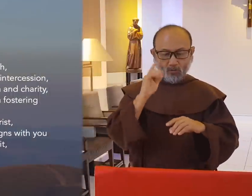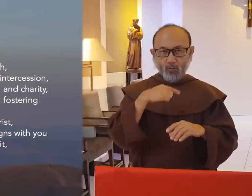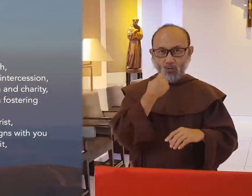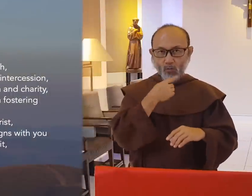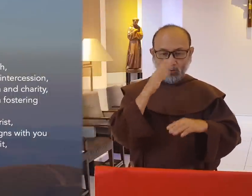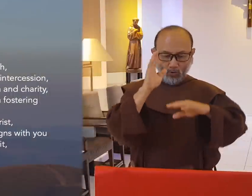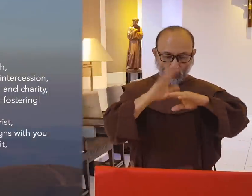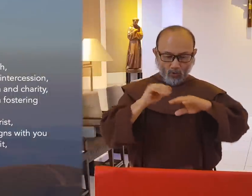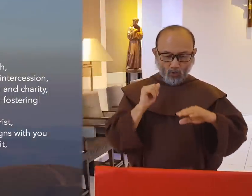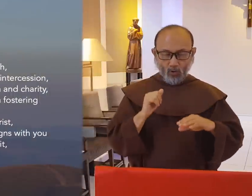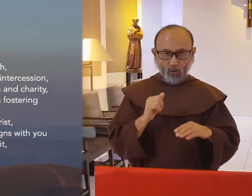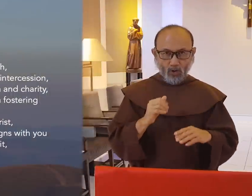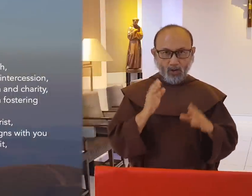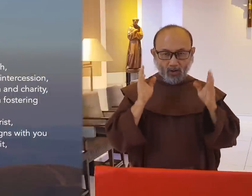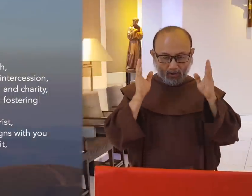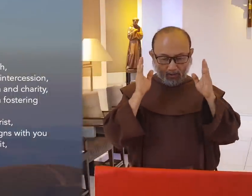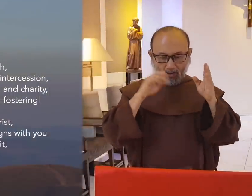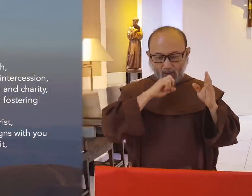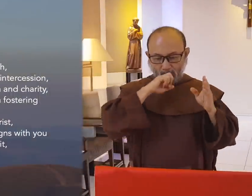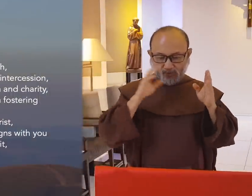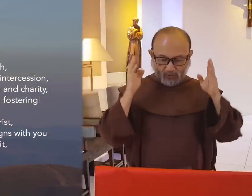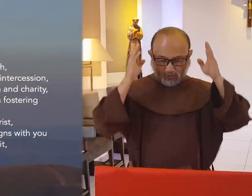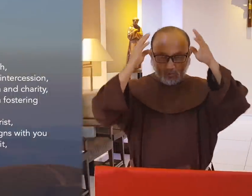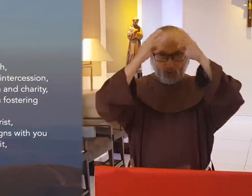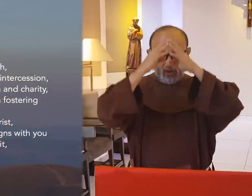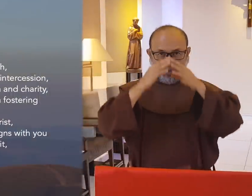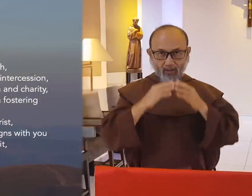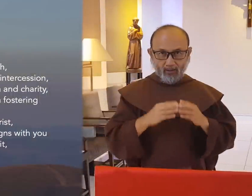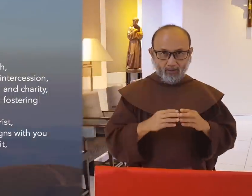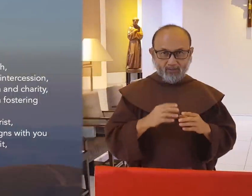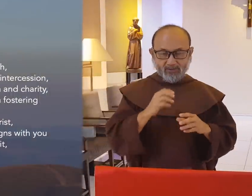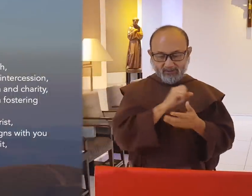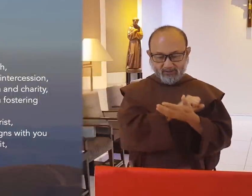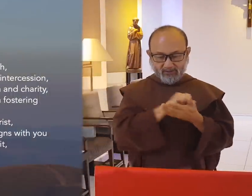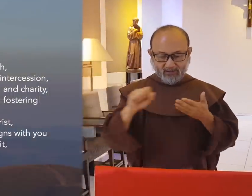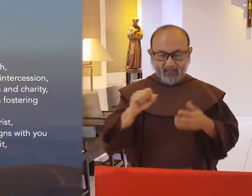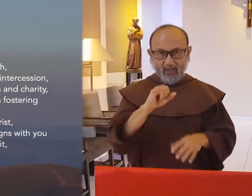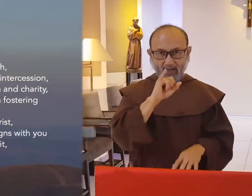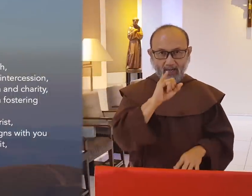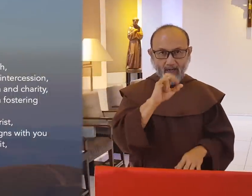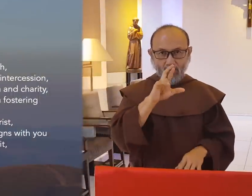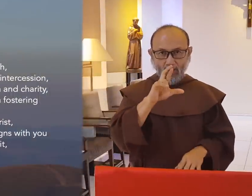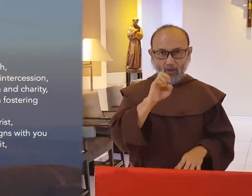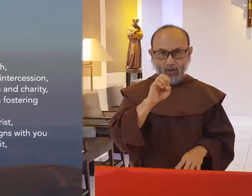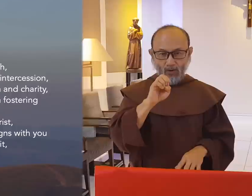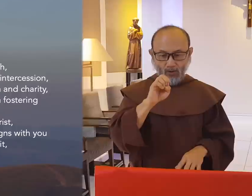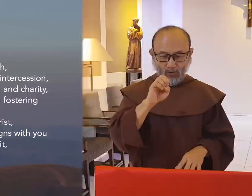O God, who called the bishop Saint Irenaeus to confirm true doctrine